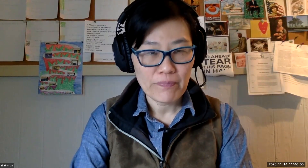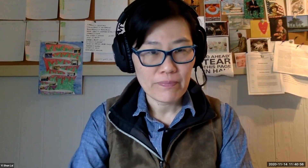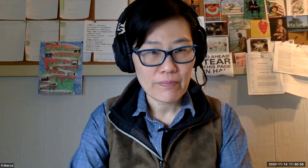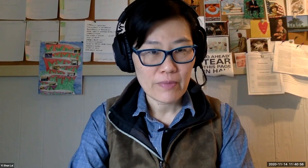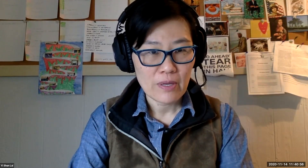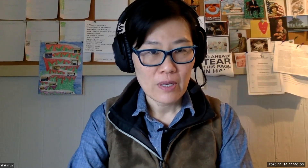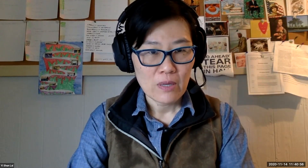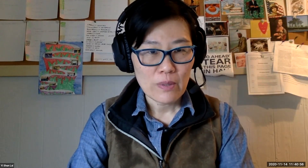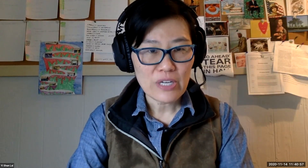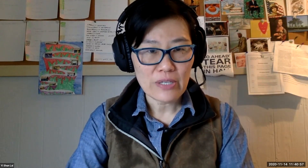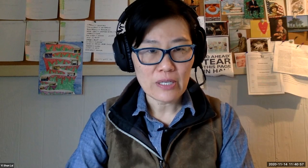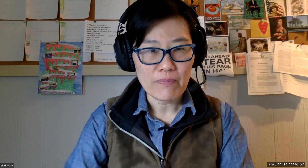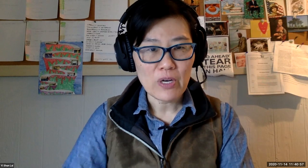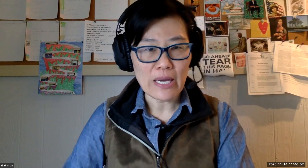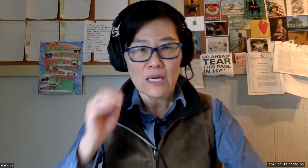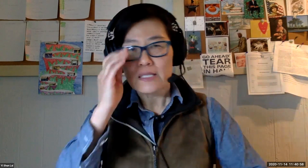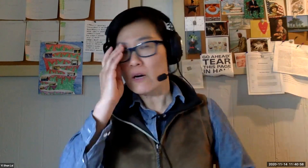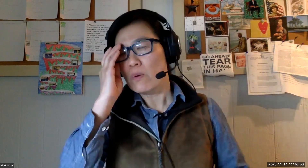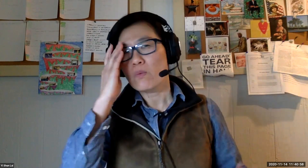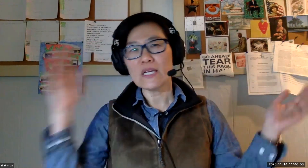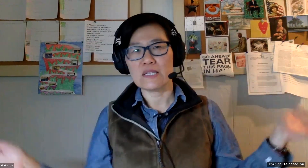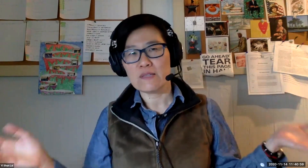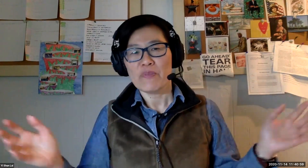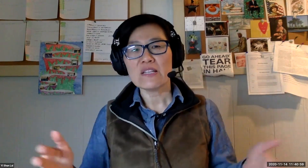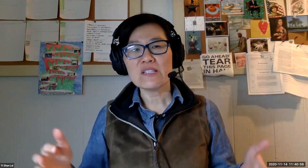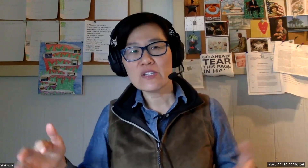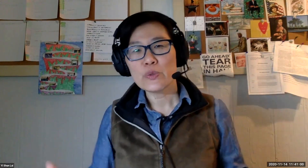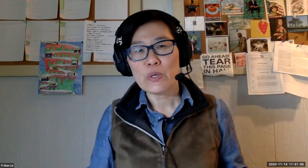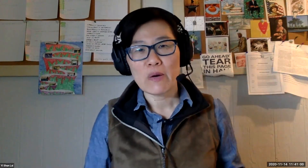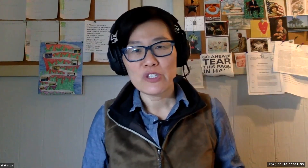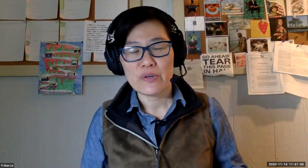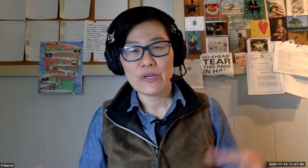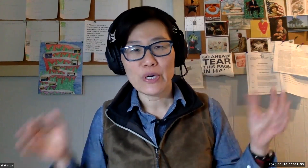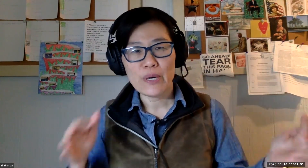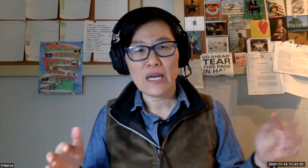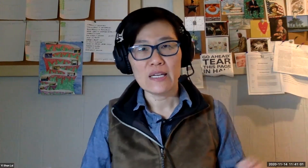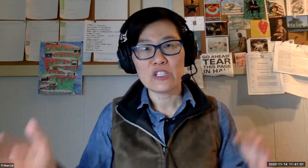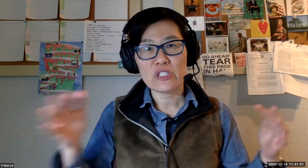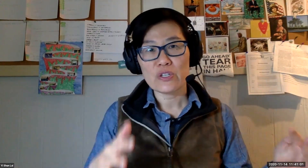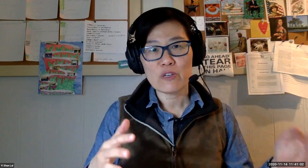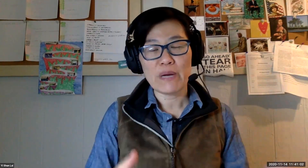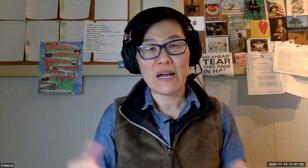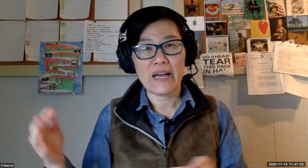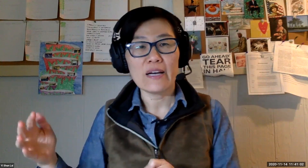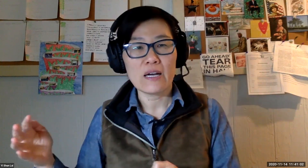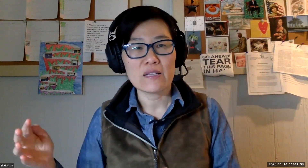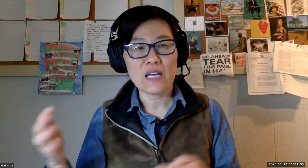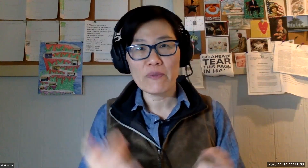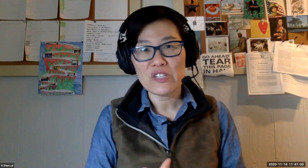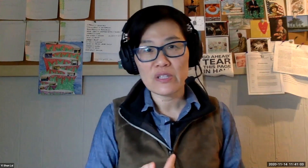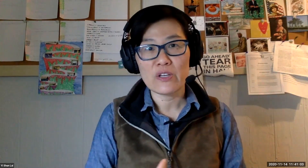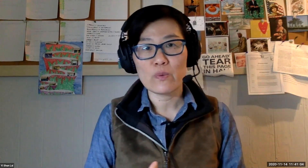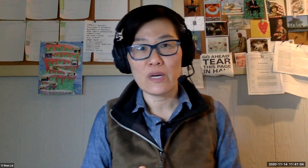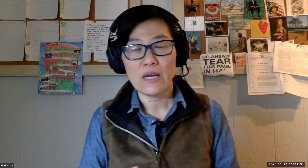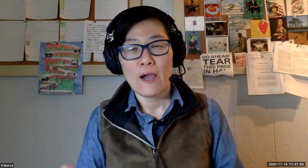querytracker.com. Querytracker.com. Okay, so what is this? This is a tool by which you can go in and search by the type